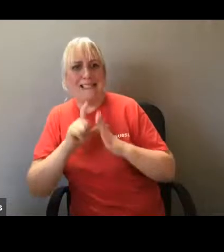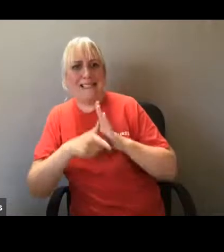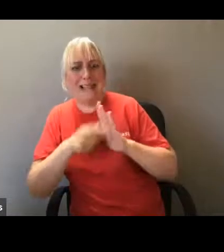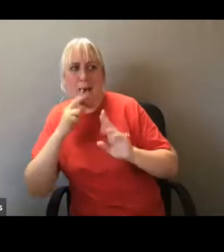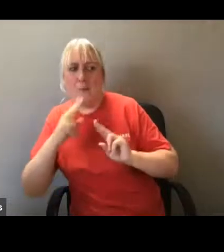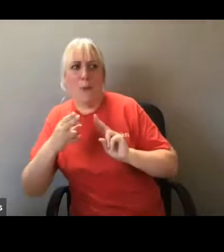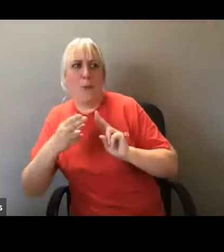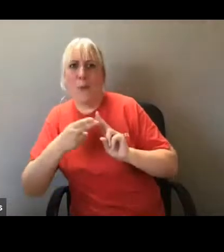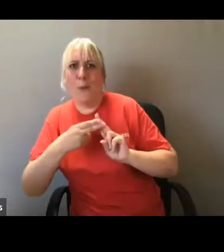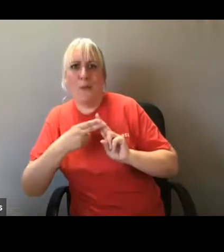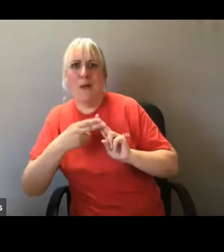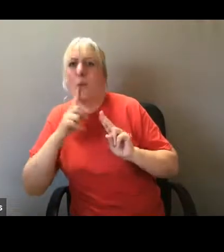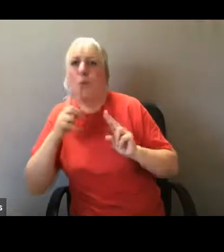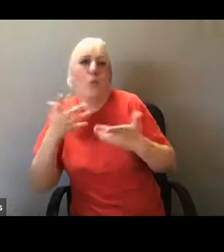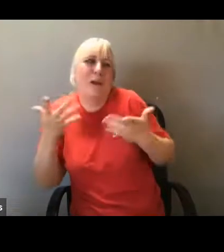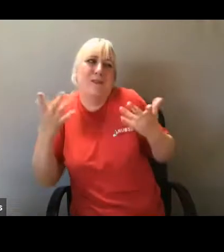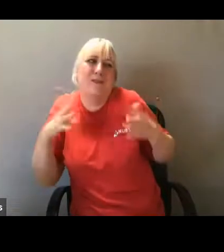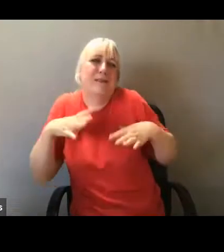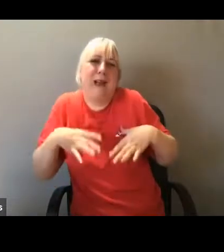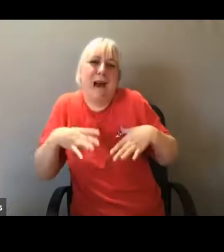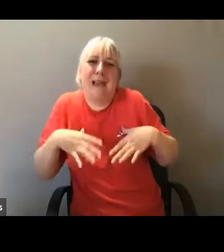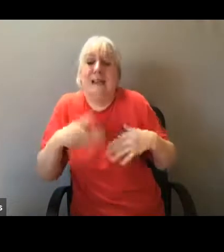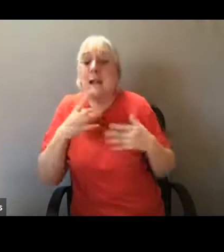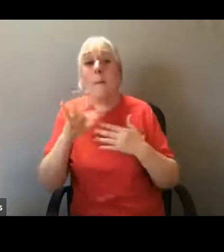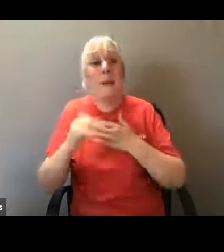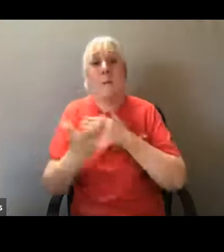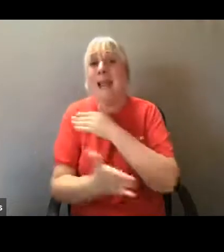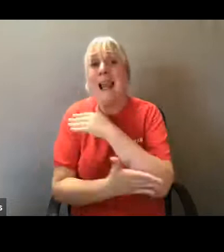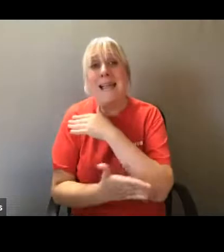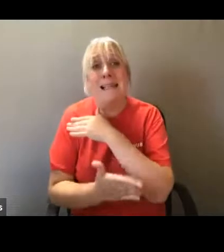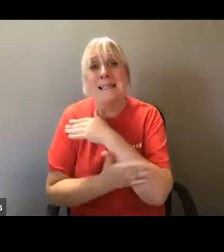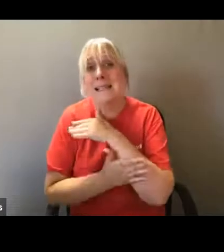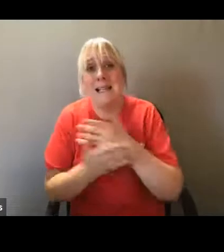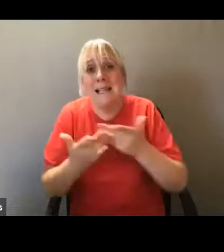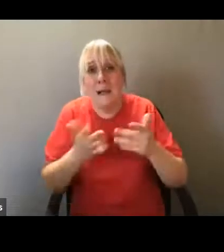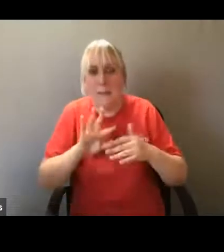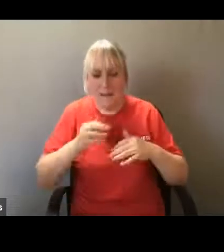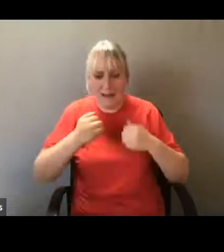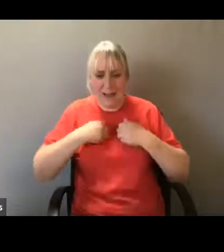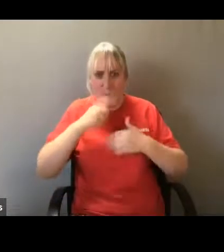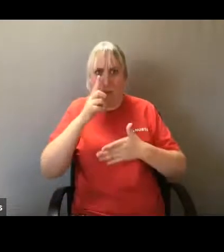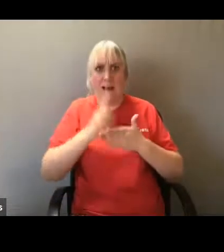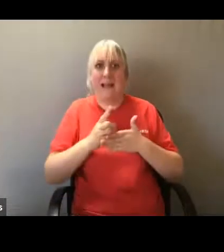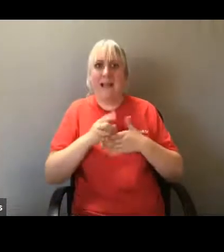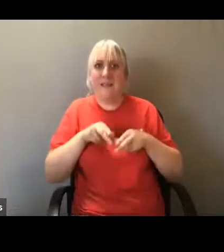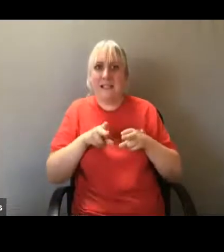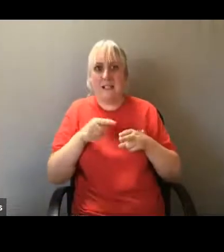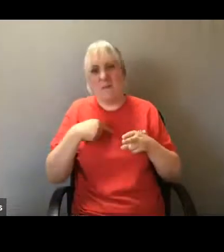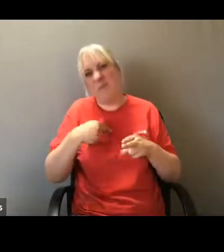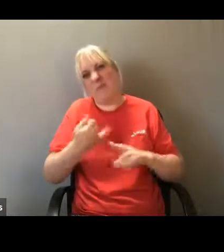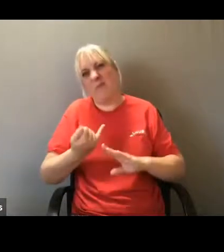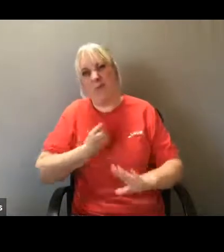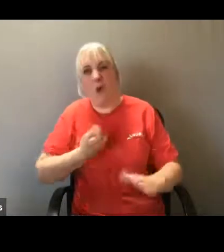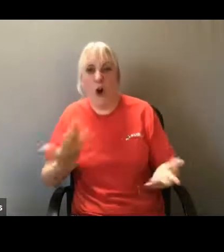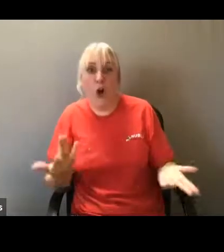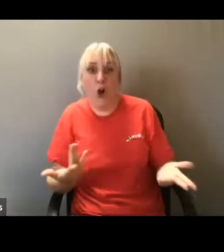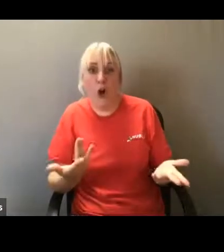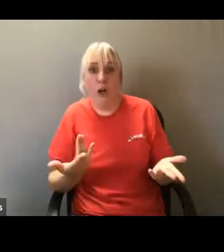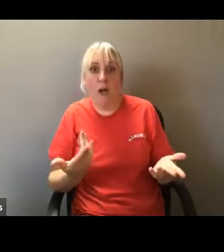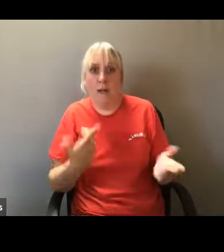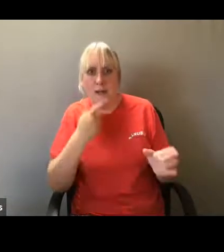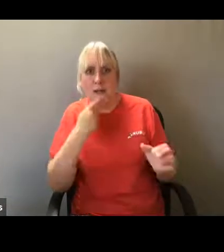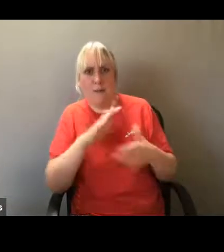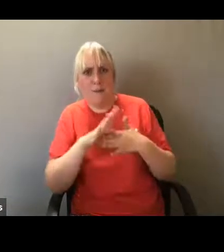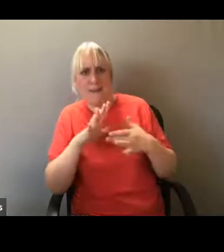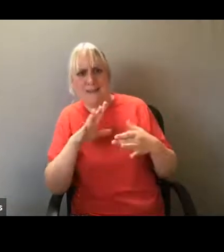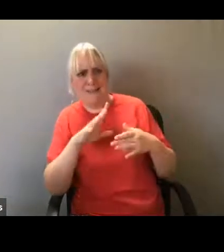we're just tired, or perhaps we're lazy, or that our belief system is all wrong, is what's wrong with us. We're met with